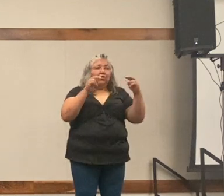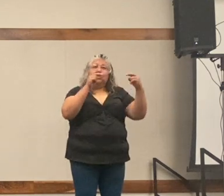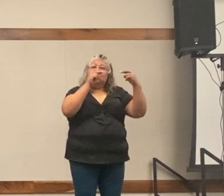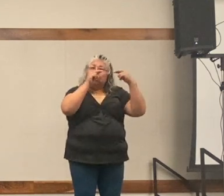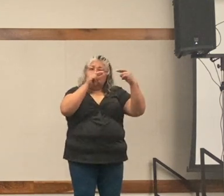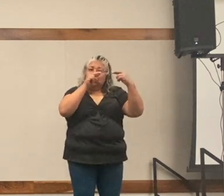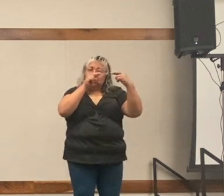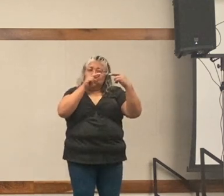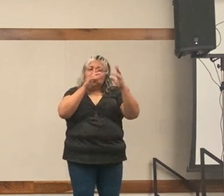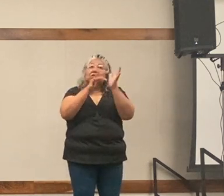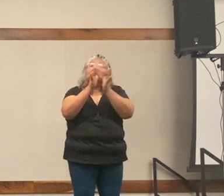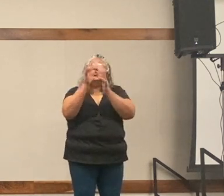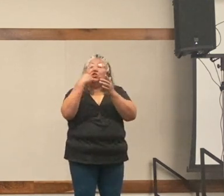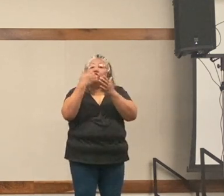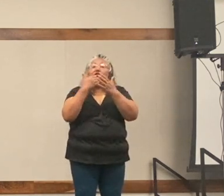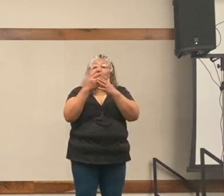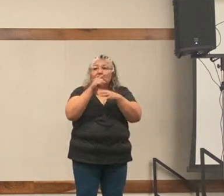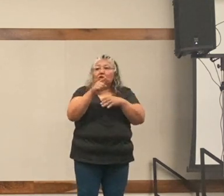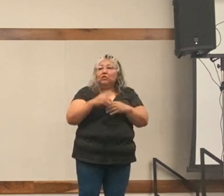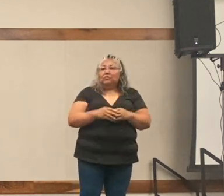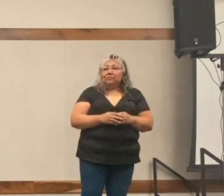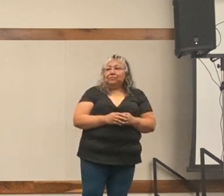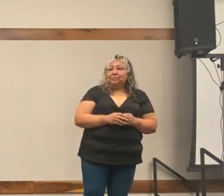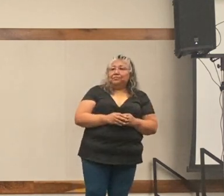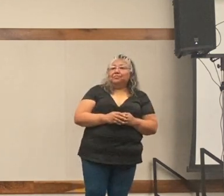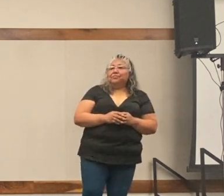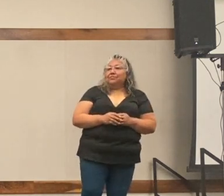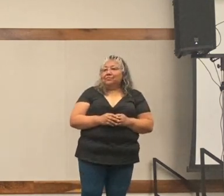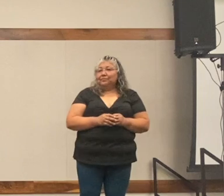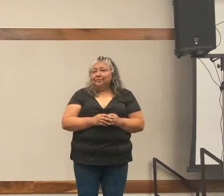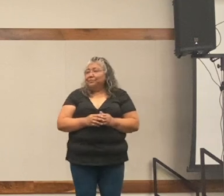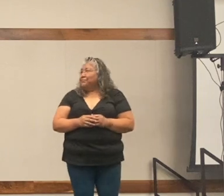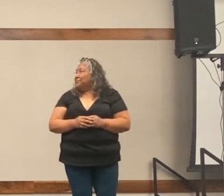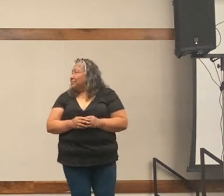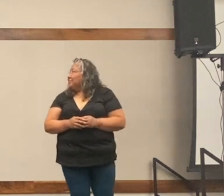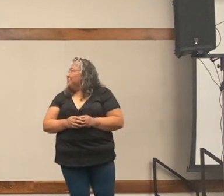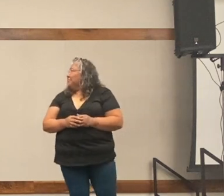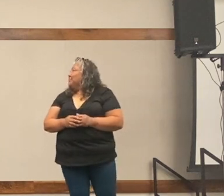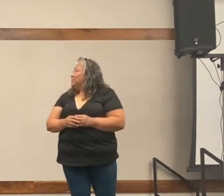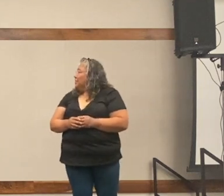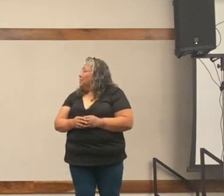eye, and say, Jesus looks good on you. Jesus looks good on you.